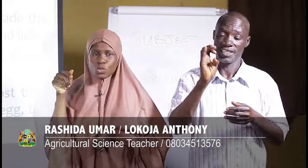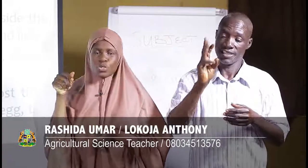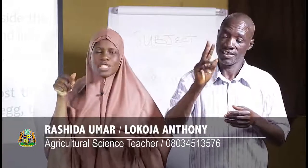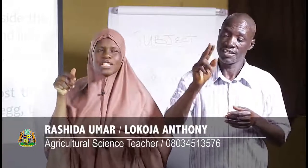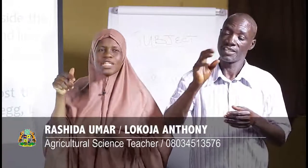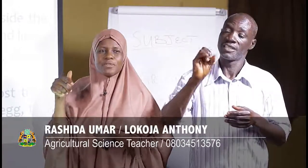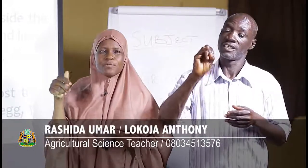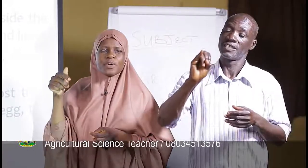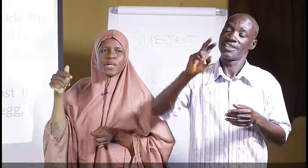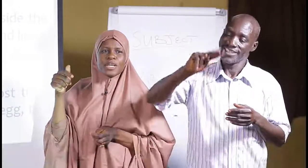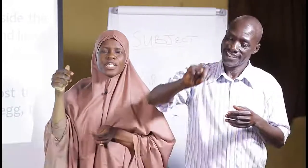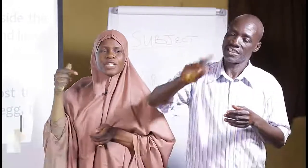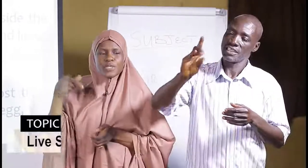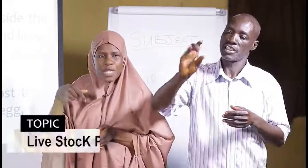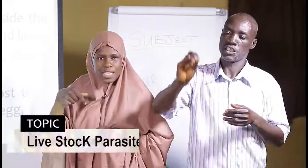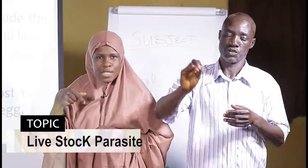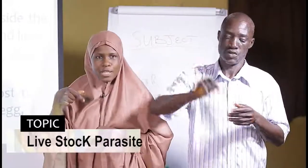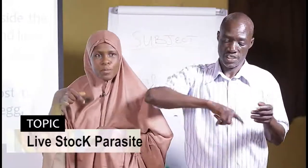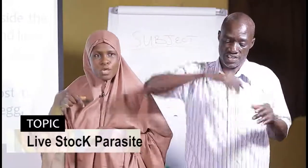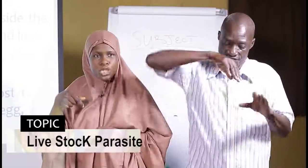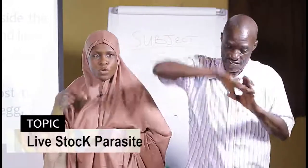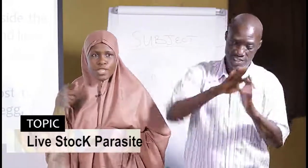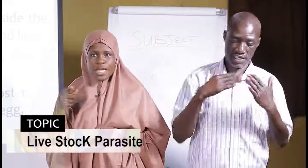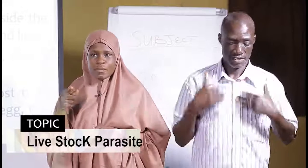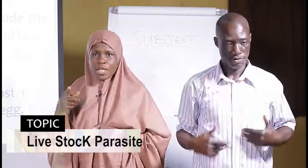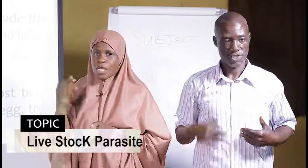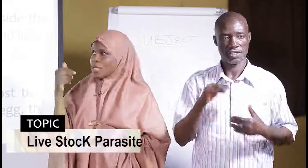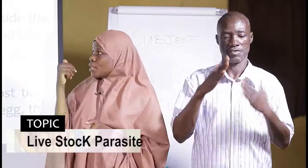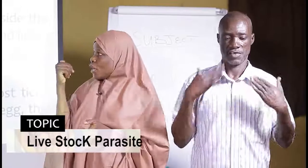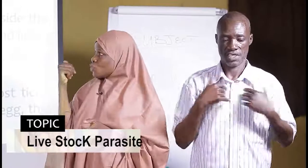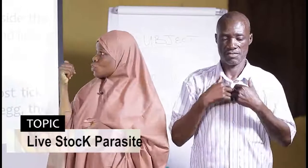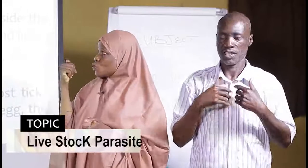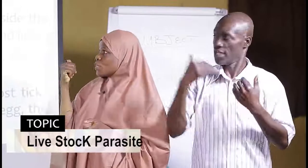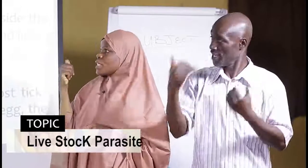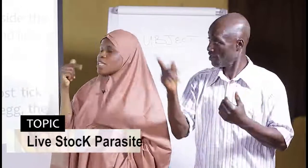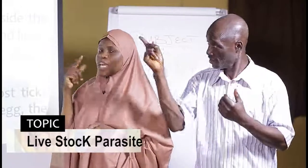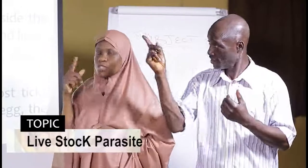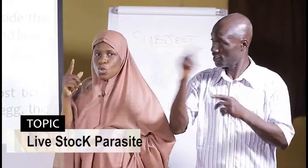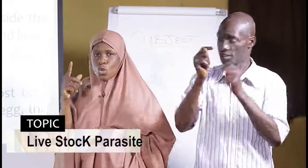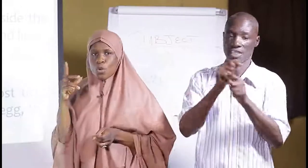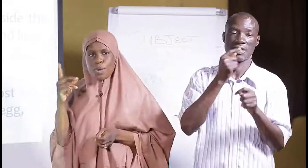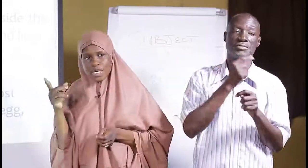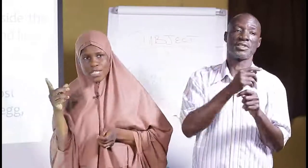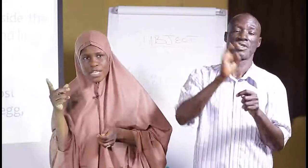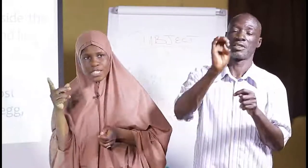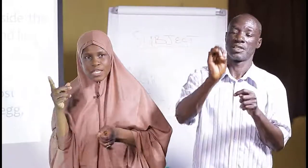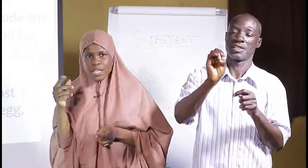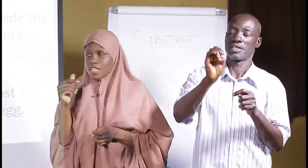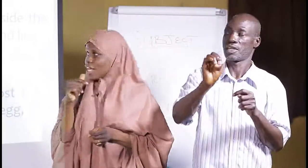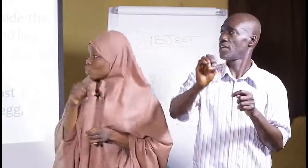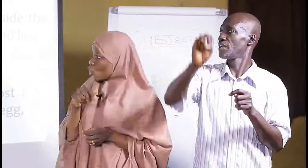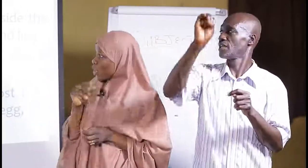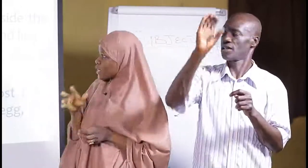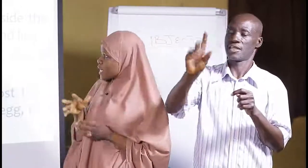endoparasite, which we say they live inside the body of the animal. Now this one is ectoparasite.